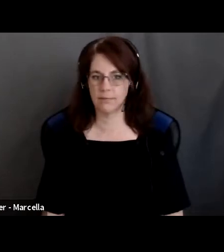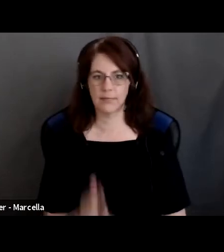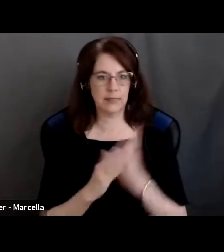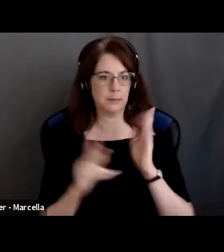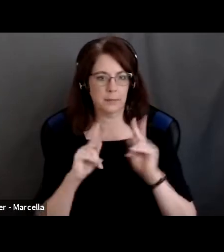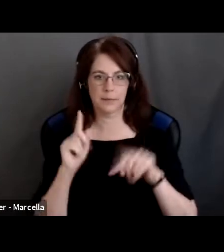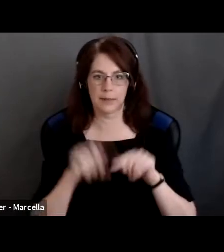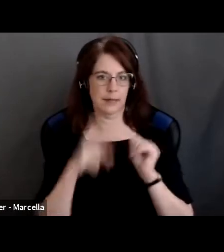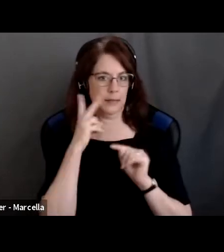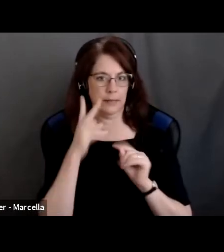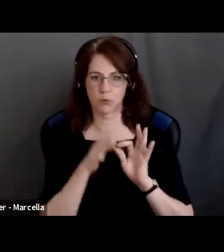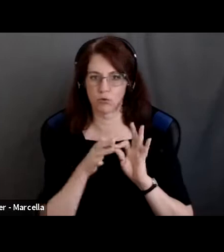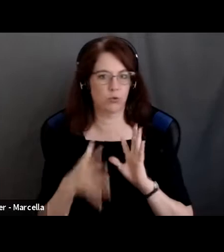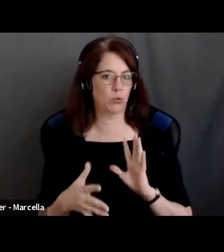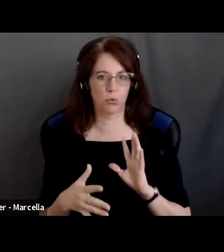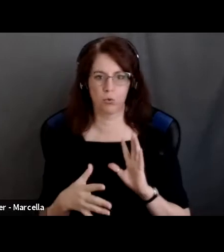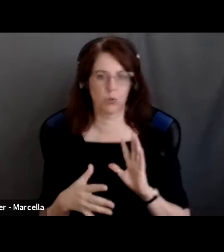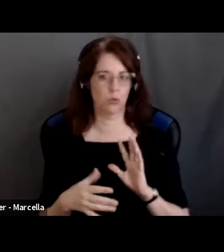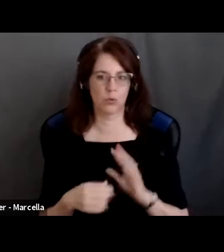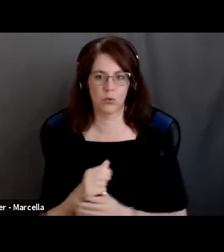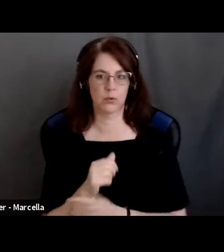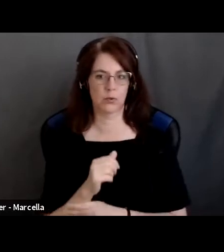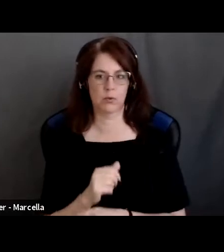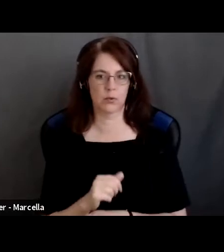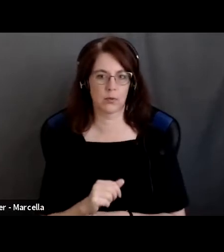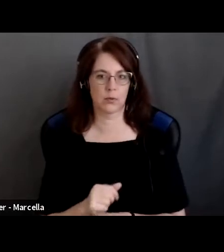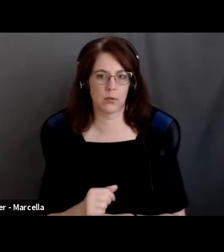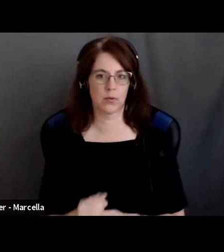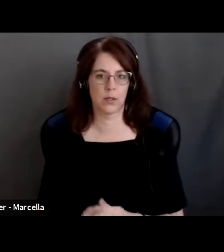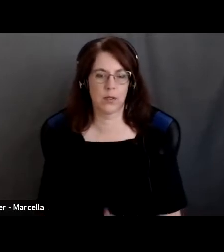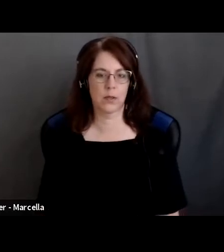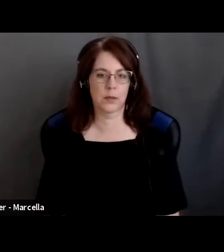And people are saying no.